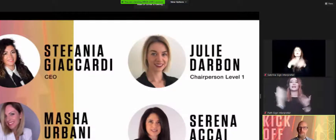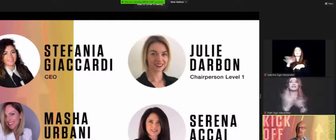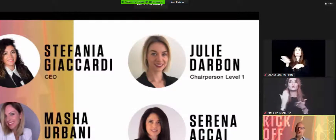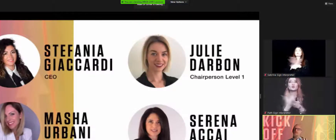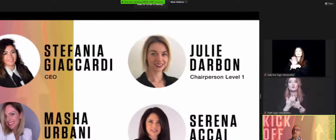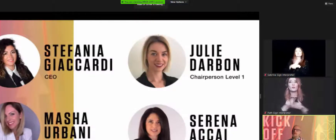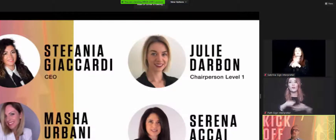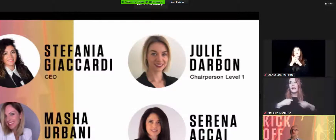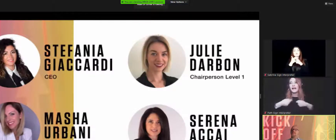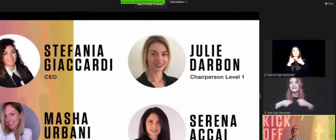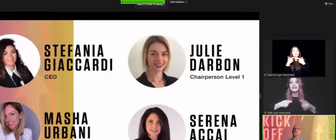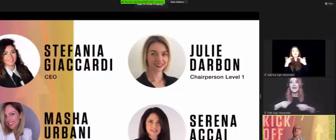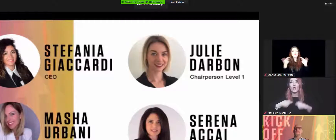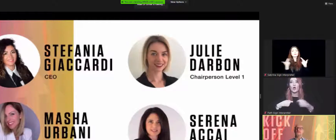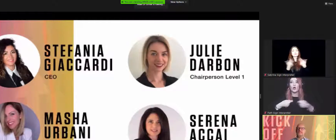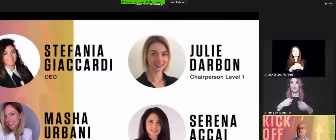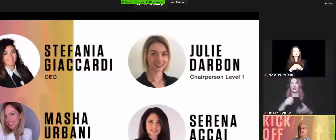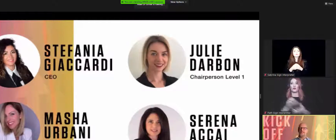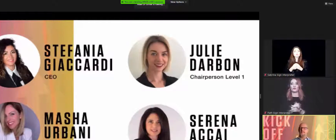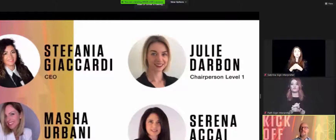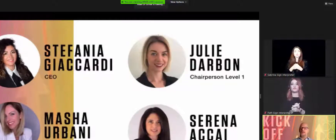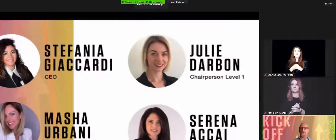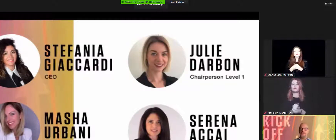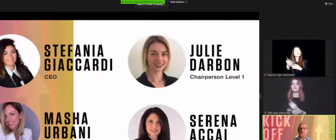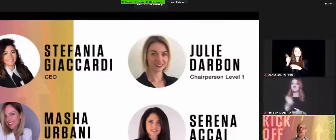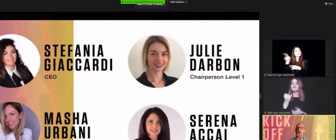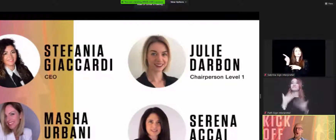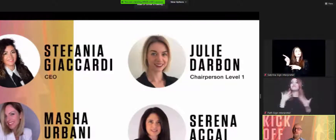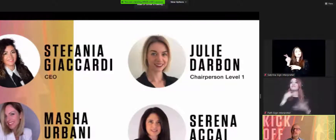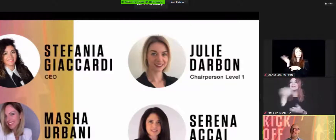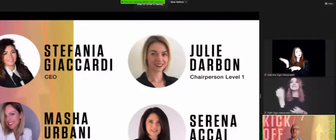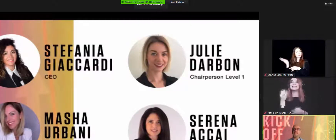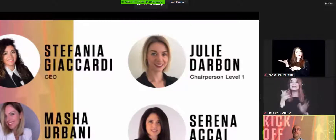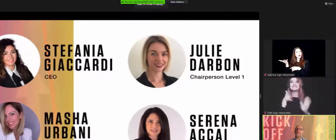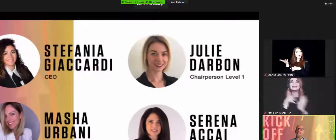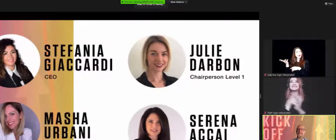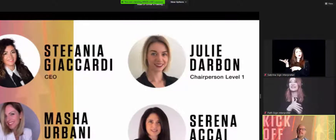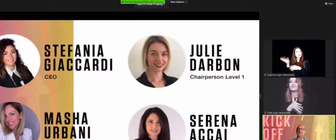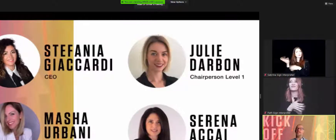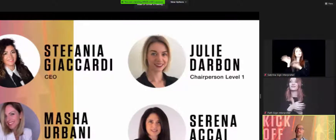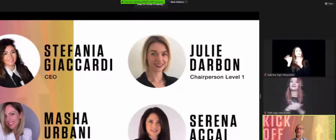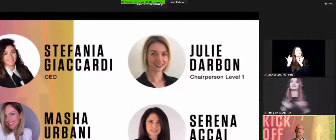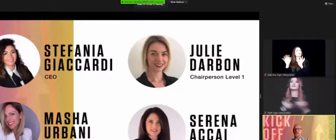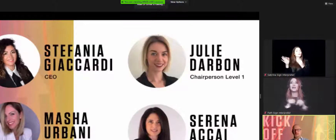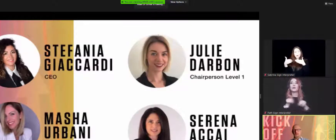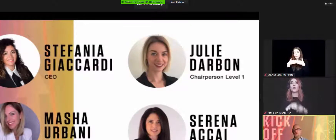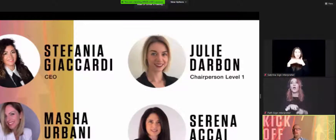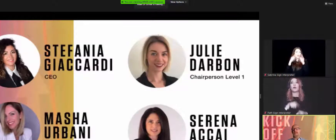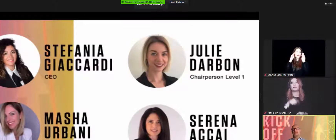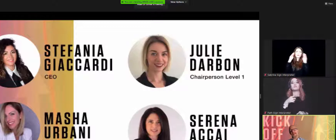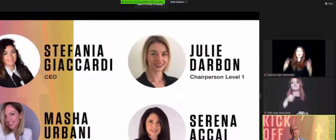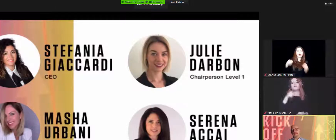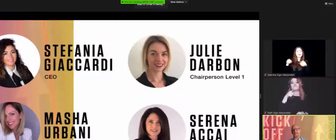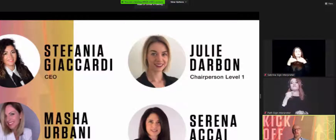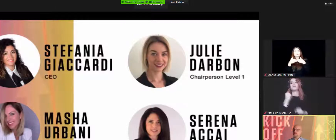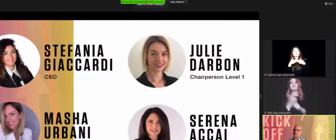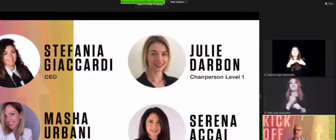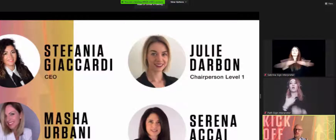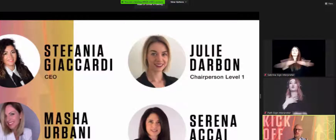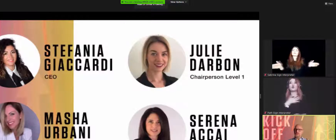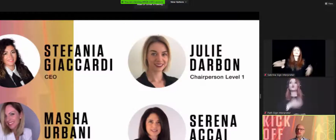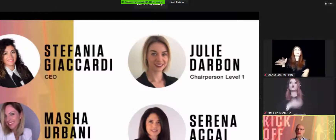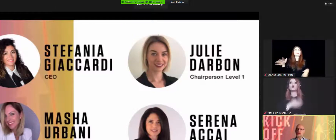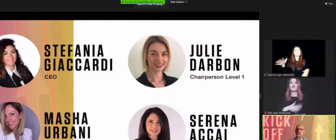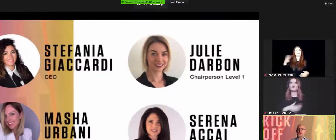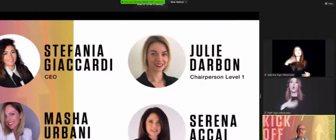zone, because most of them, it's the first time they're going to speak on stage in English and just for you. And I can tell you, you know